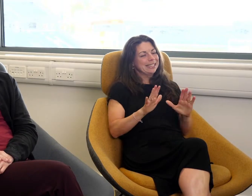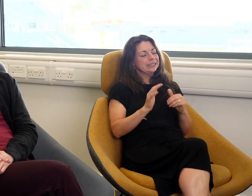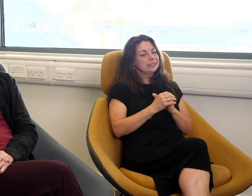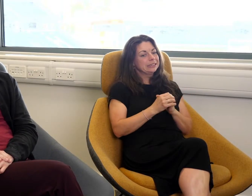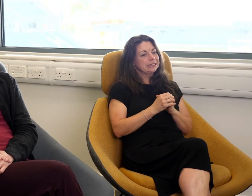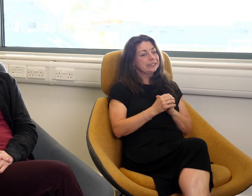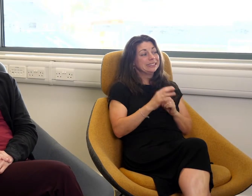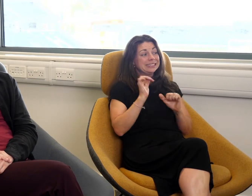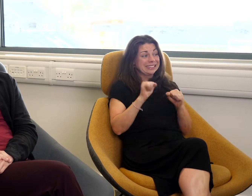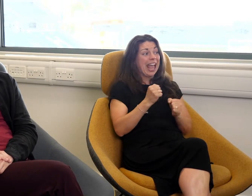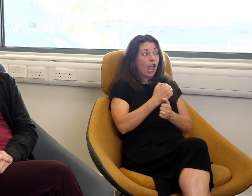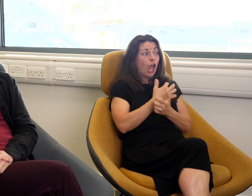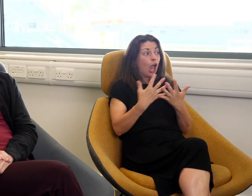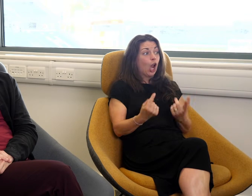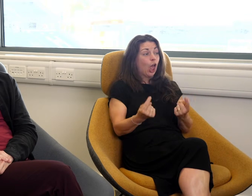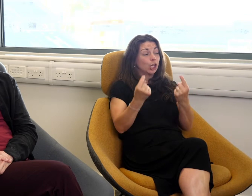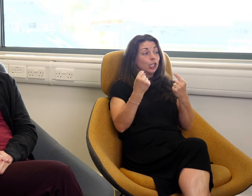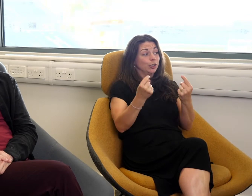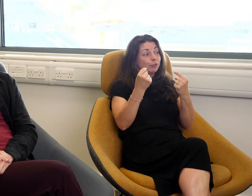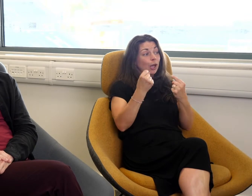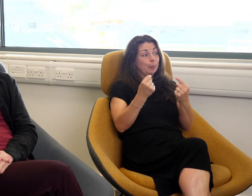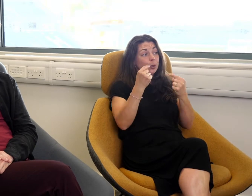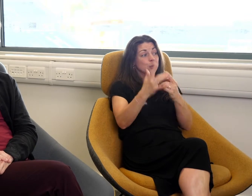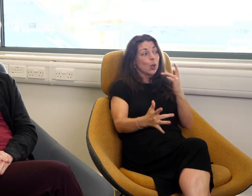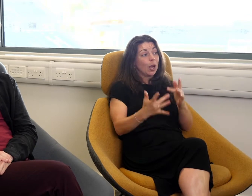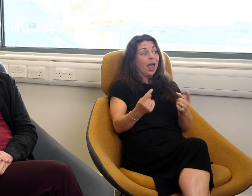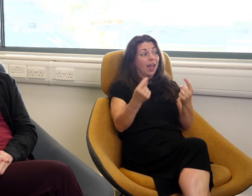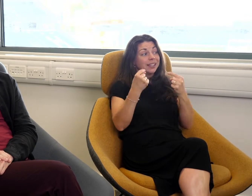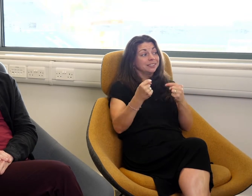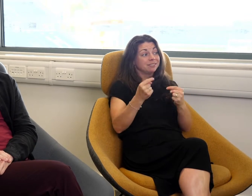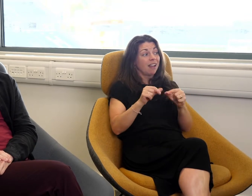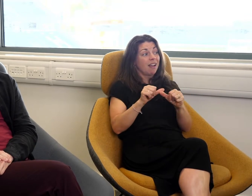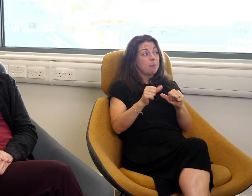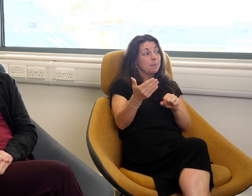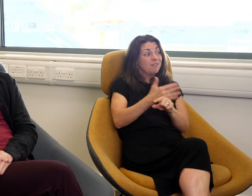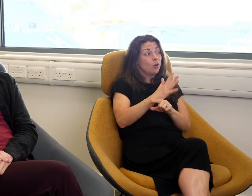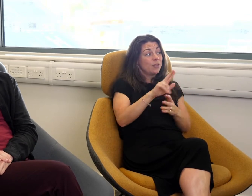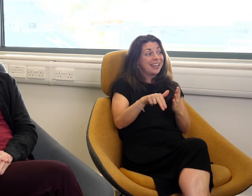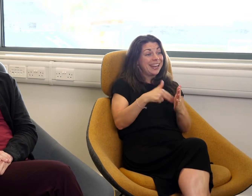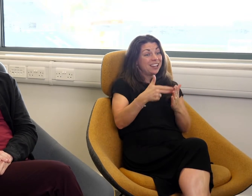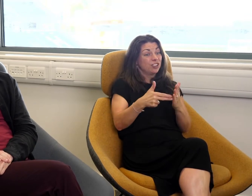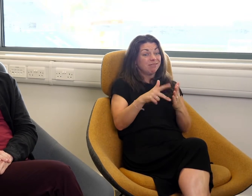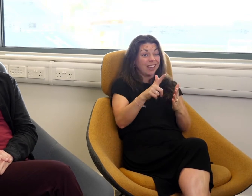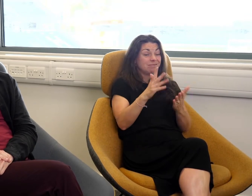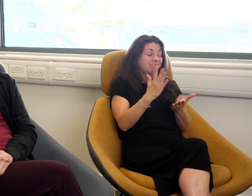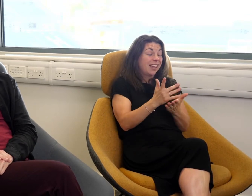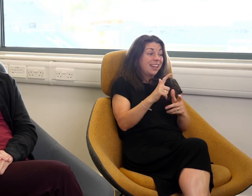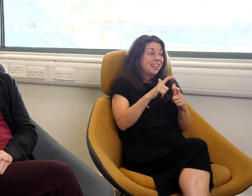online abuse in advance of the election, and I still get quite a lot now. And, it comes from all sorts of kind of